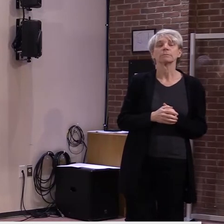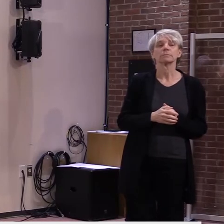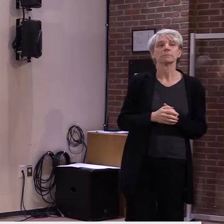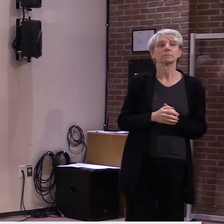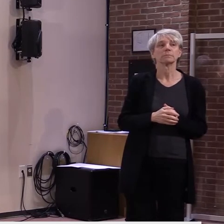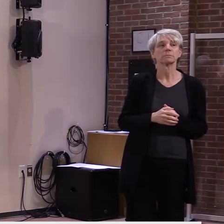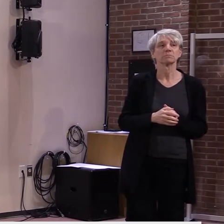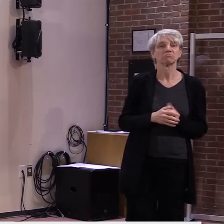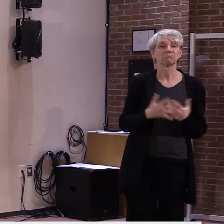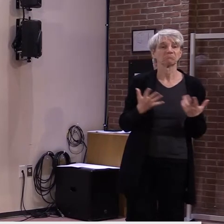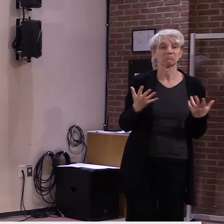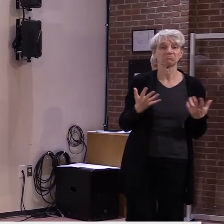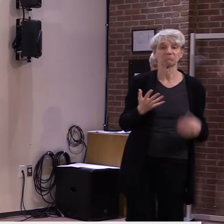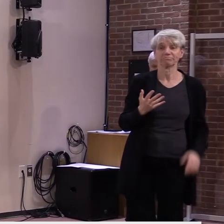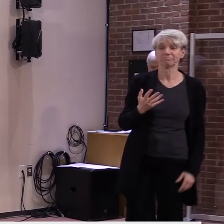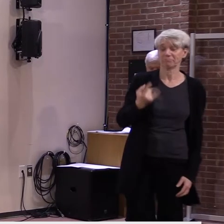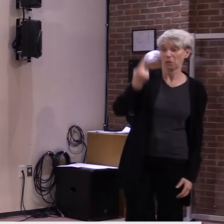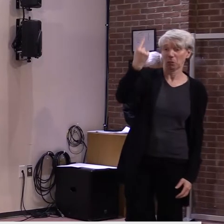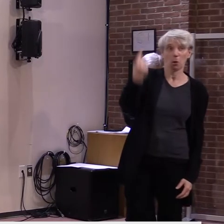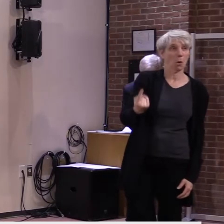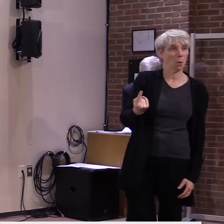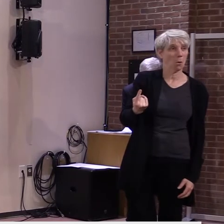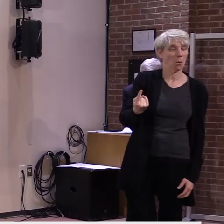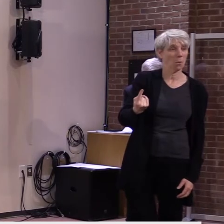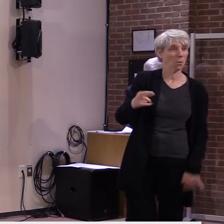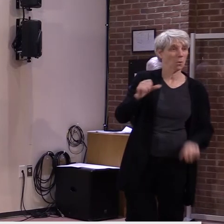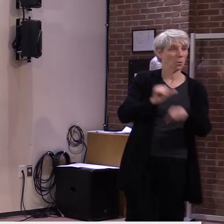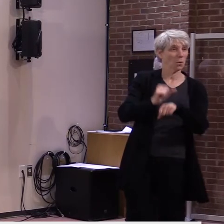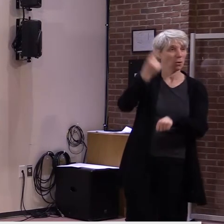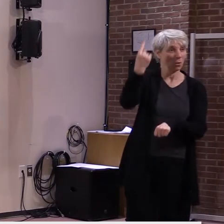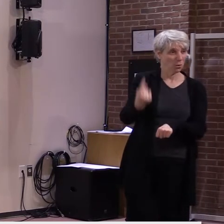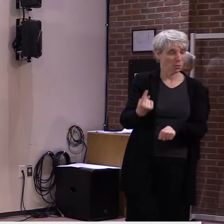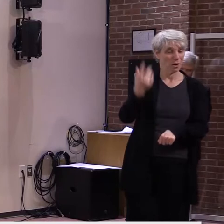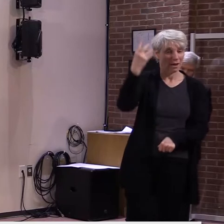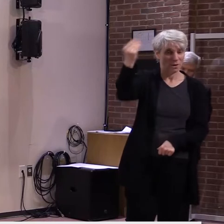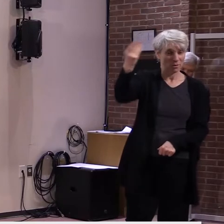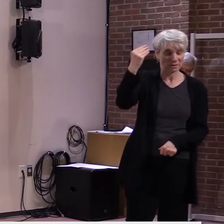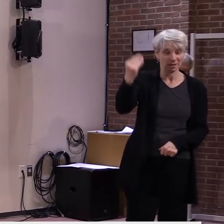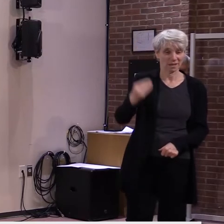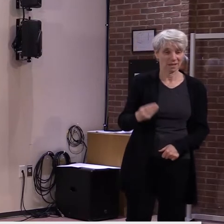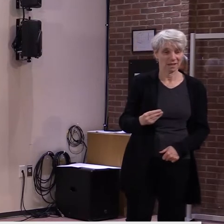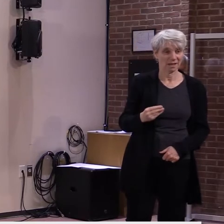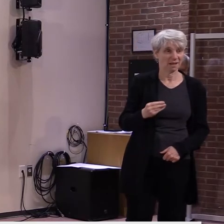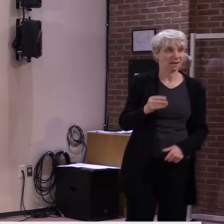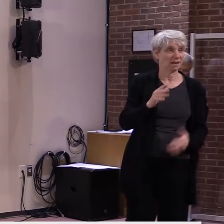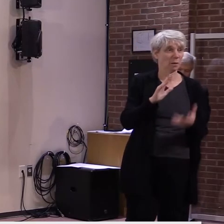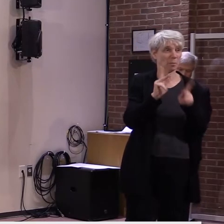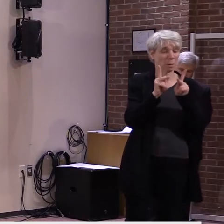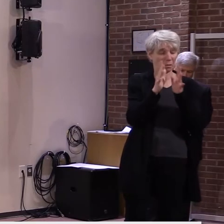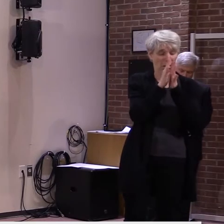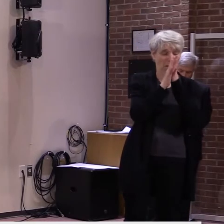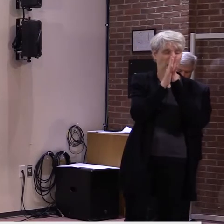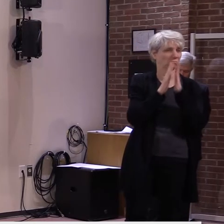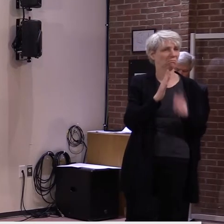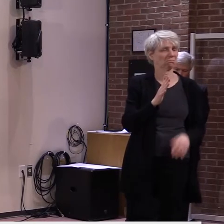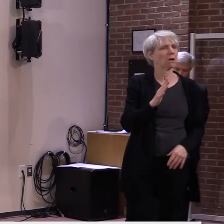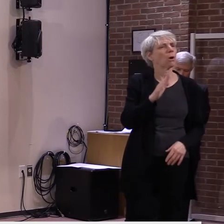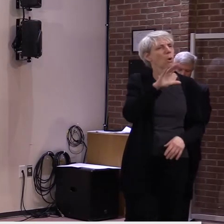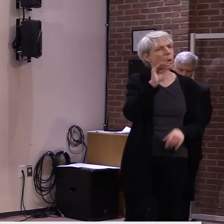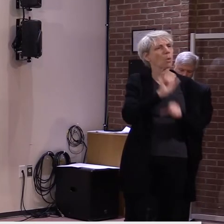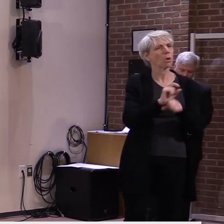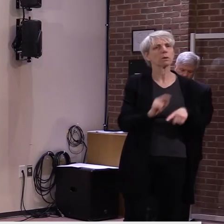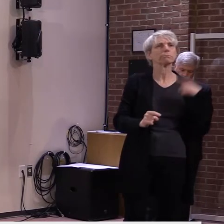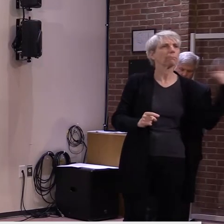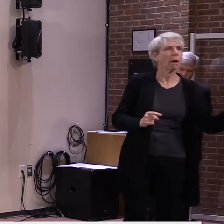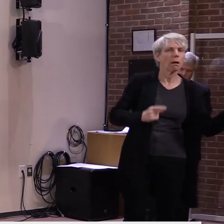is never closer than 6 feet from any of the people she's working with.